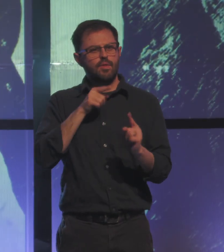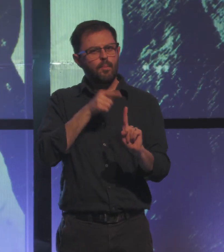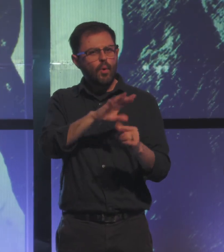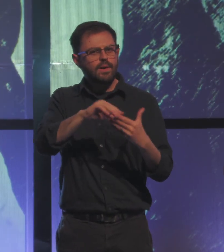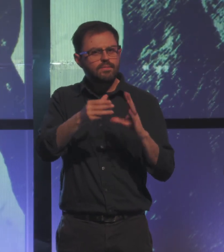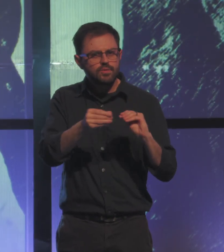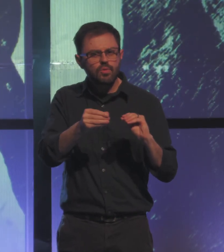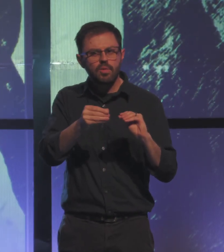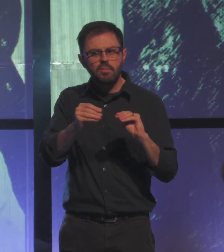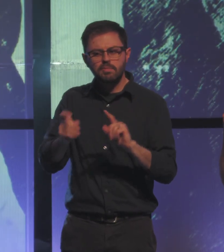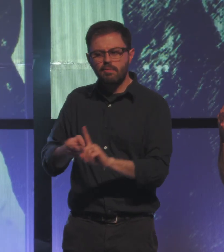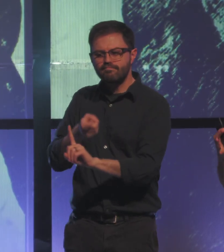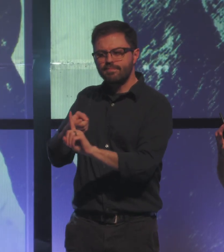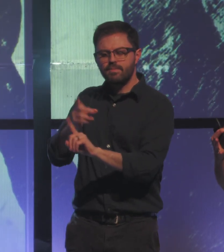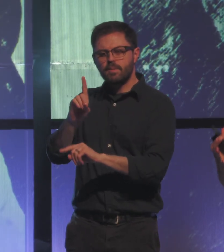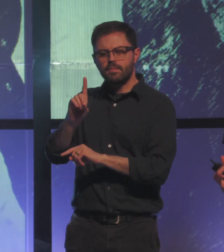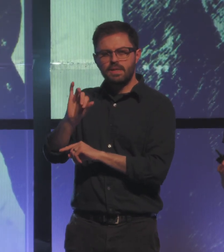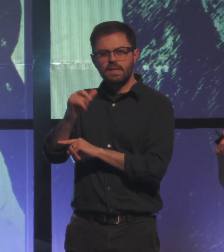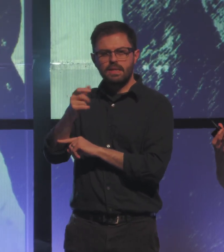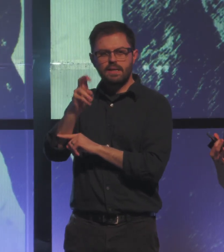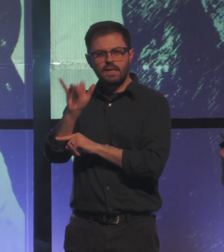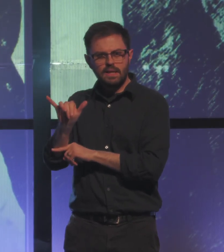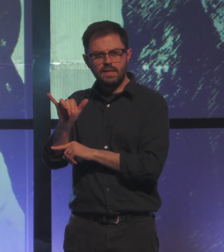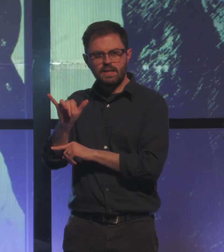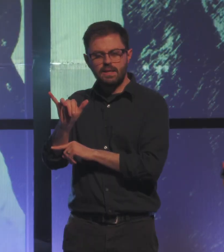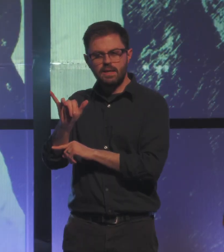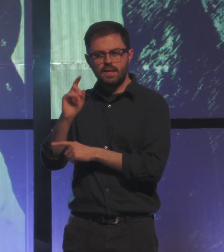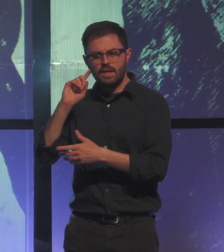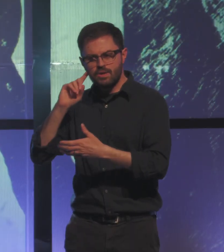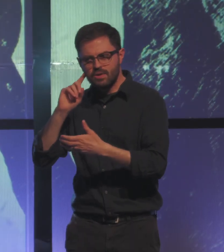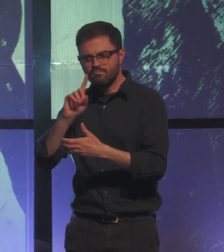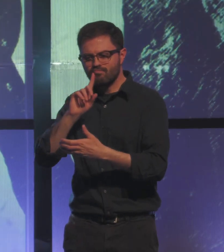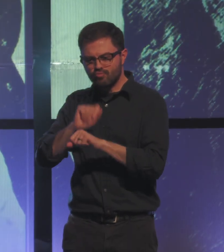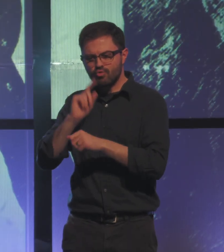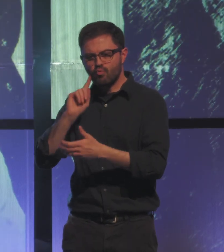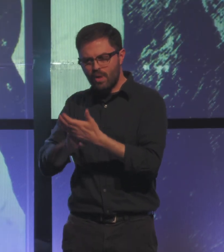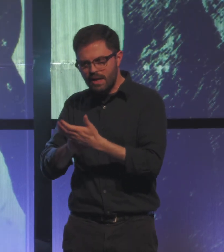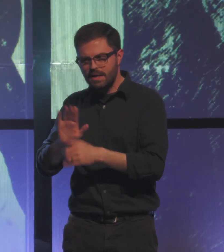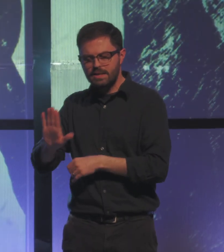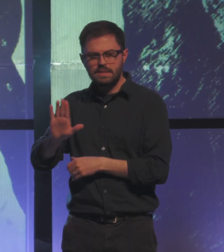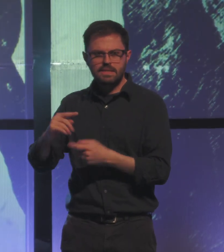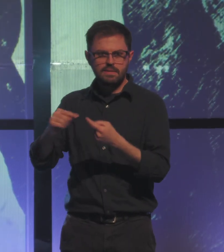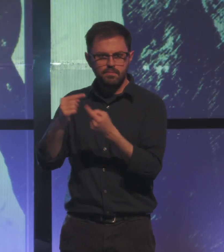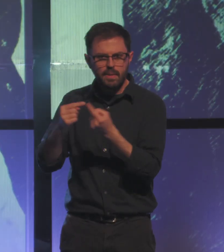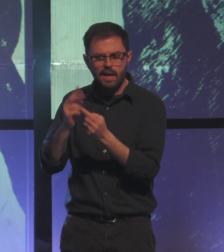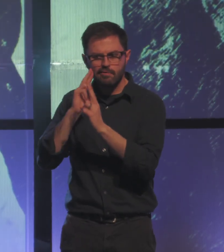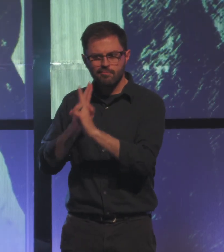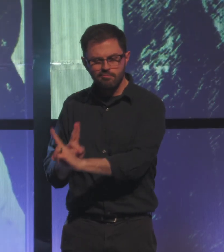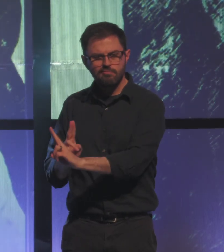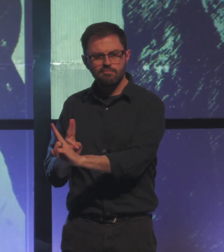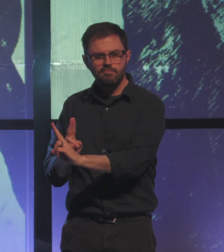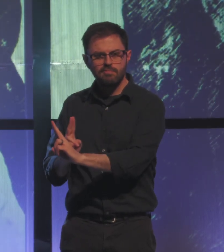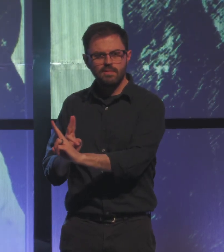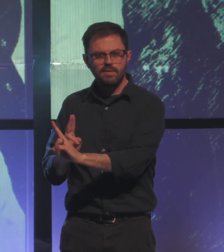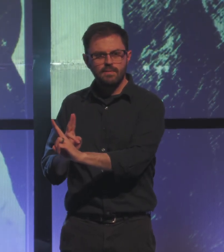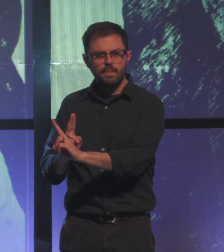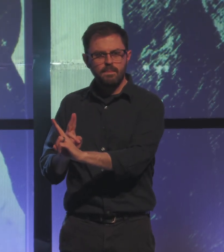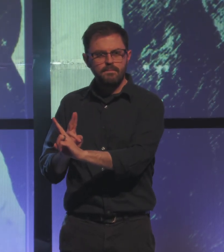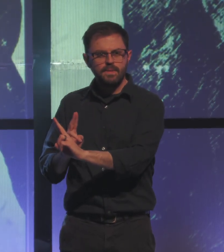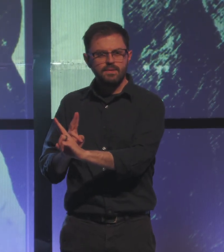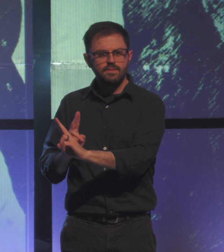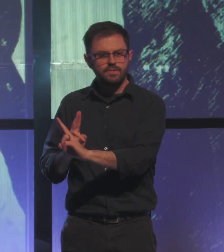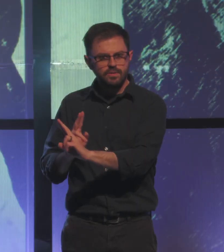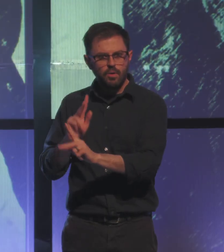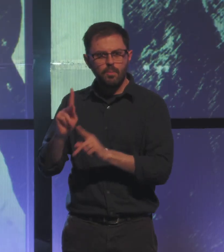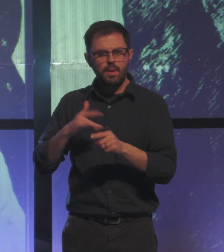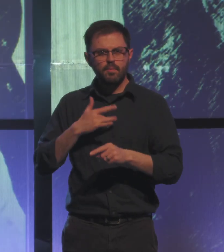about looking and seeing his pain and honoring his agency. Hope begins when somebody finally stops